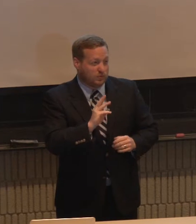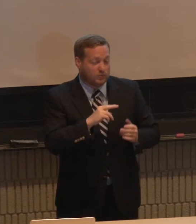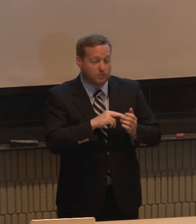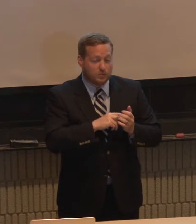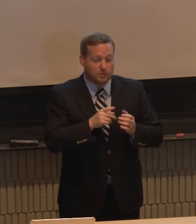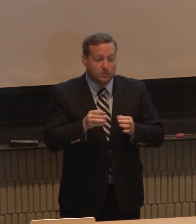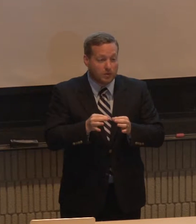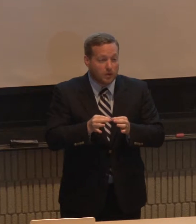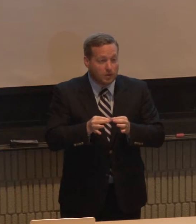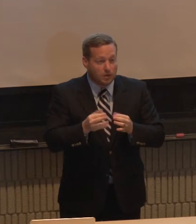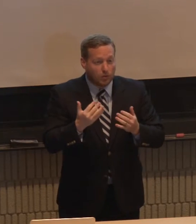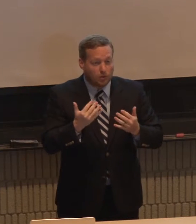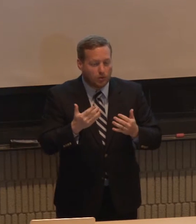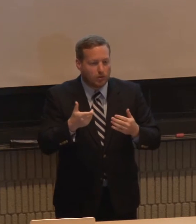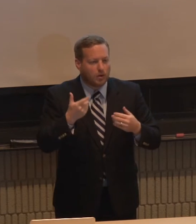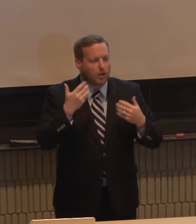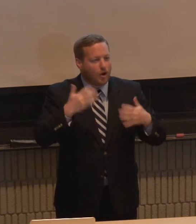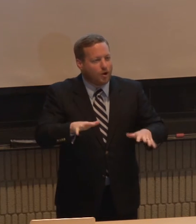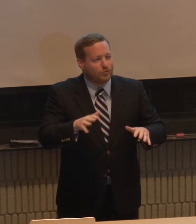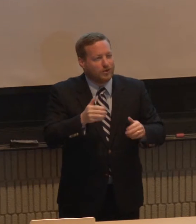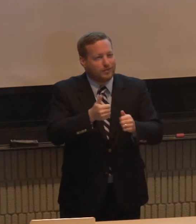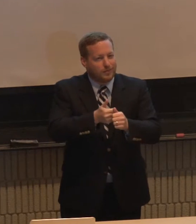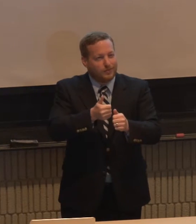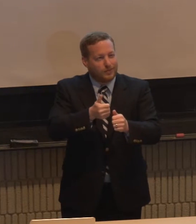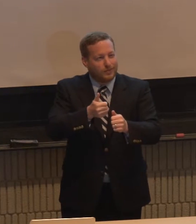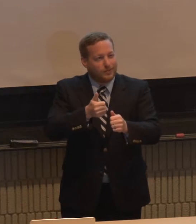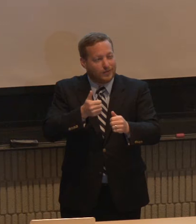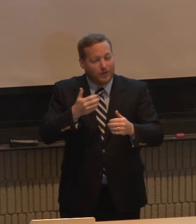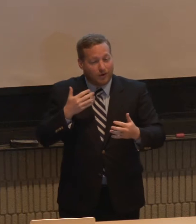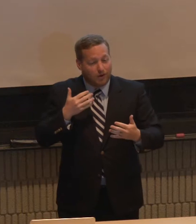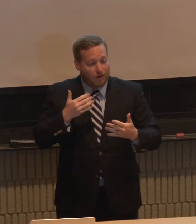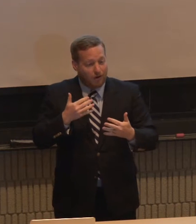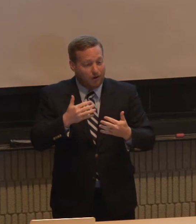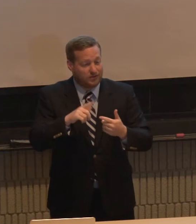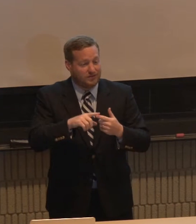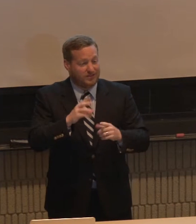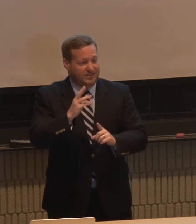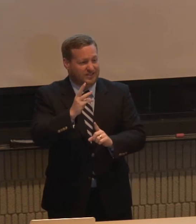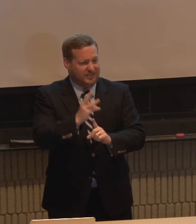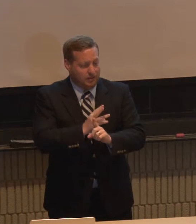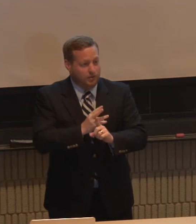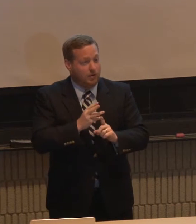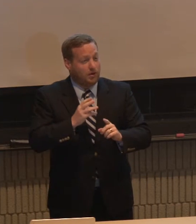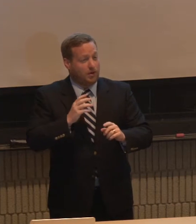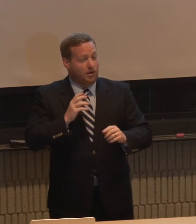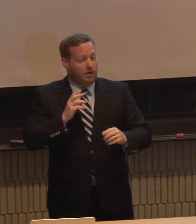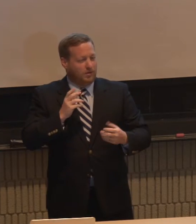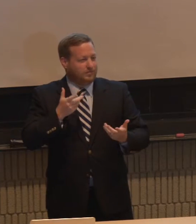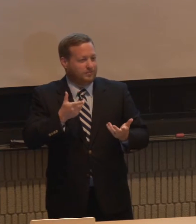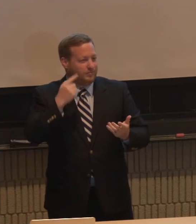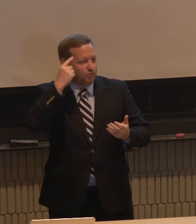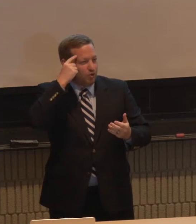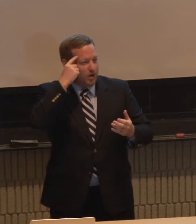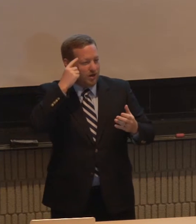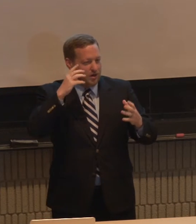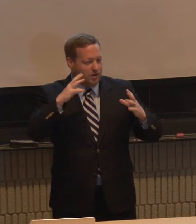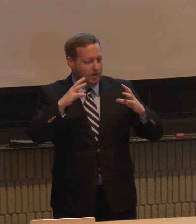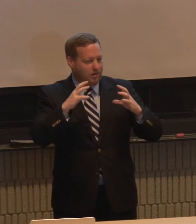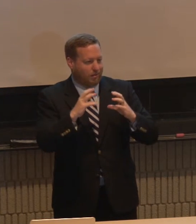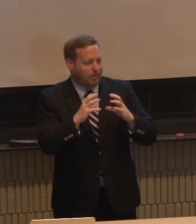were. Really, that critical period lasts from birth until about 6 years old, when the brain is just hardwired to acquire